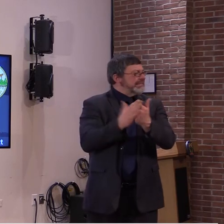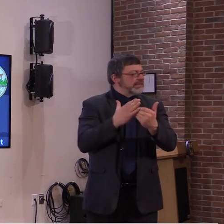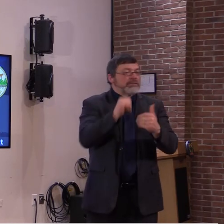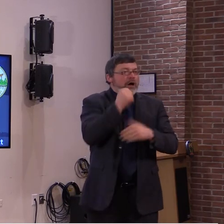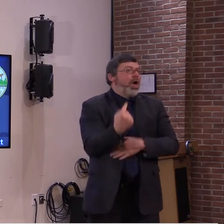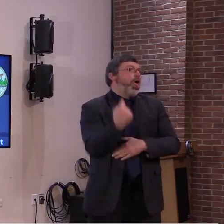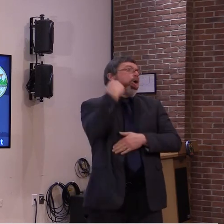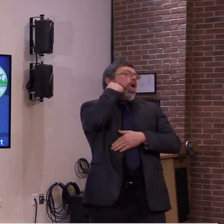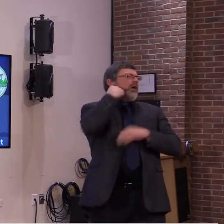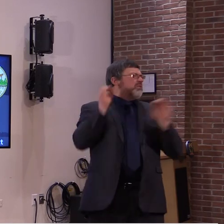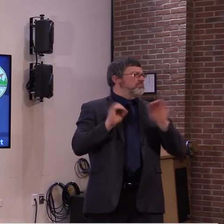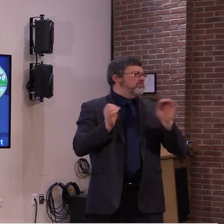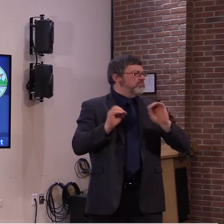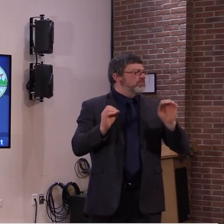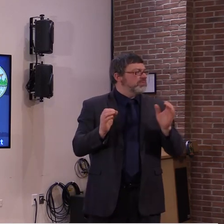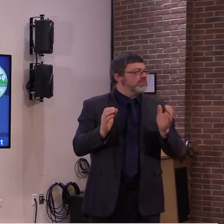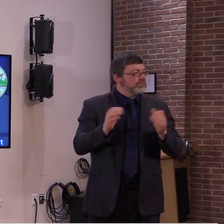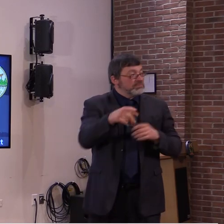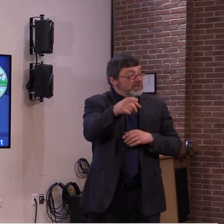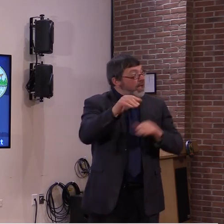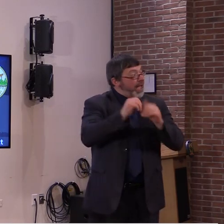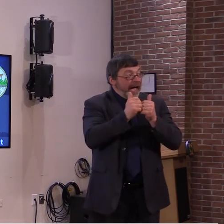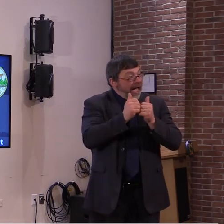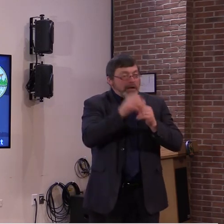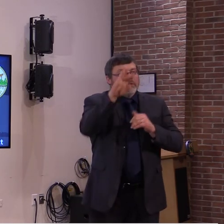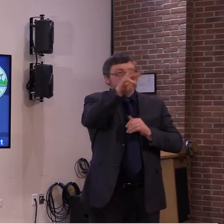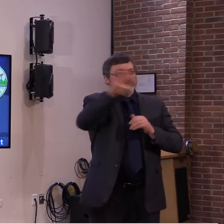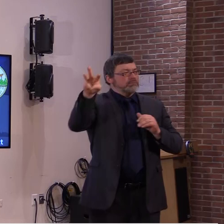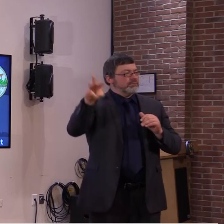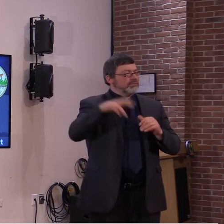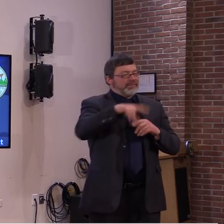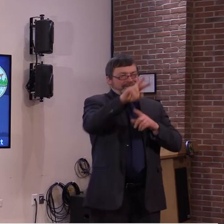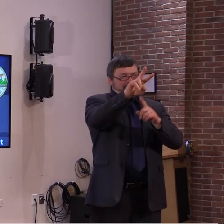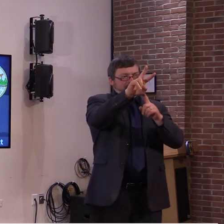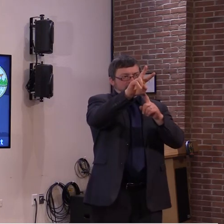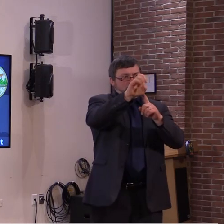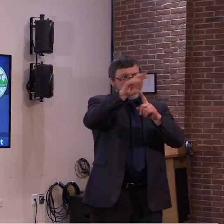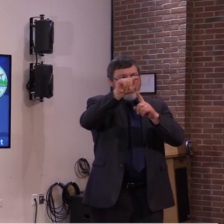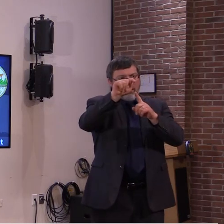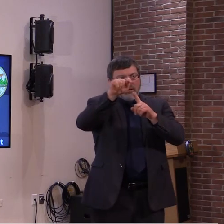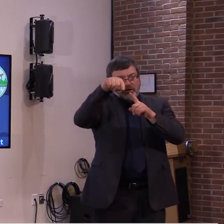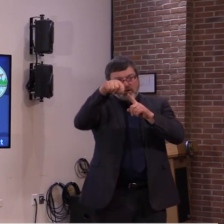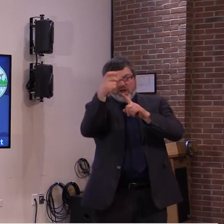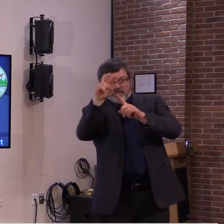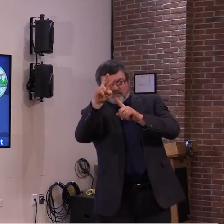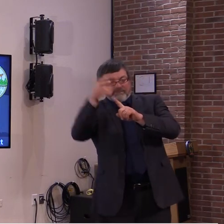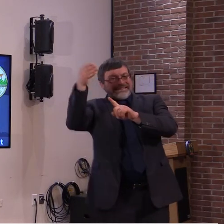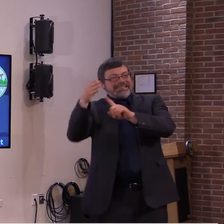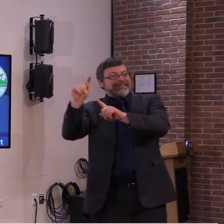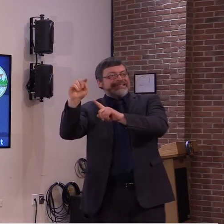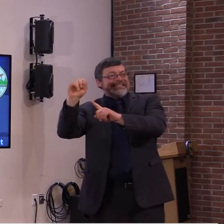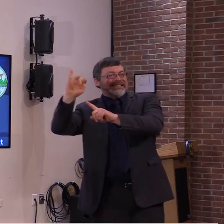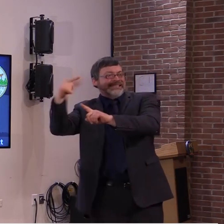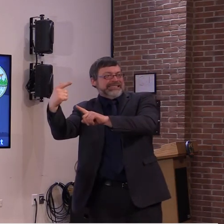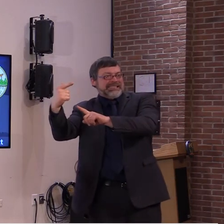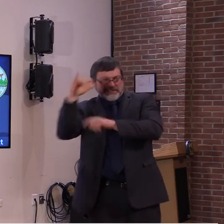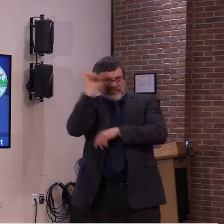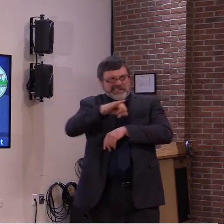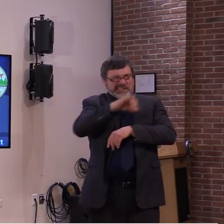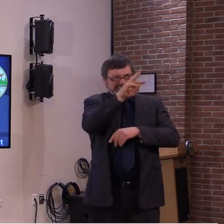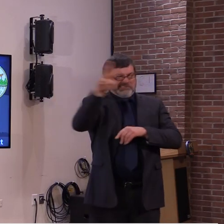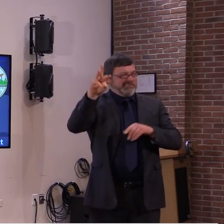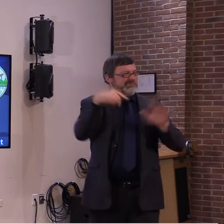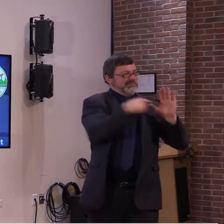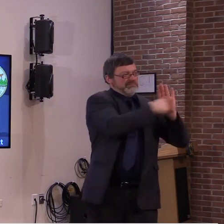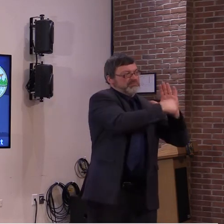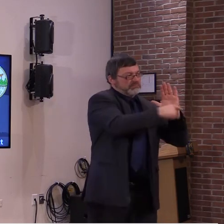healthvermont.gov/COVID-19testing. You do have to create an account to register, and we appreciate your patience with this process.